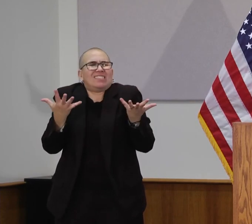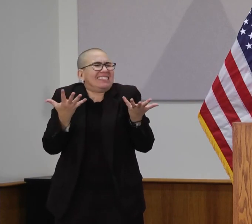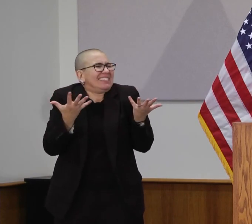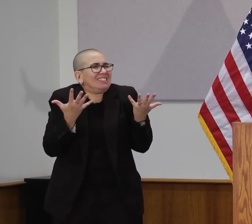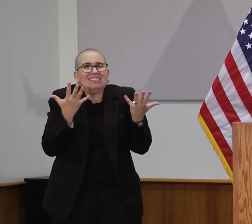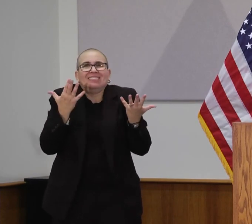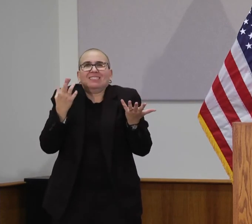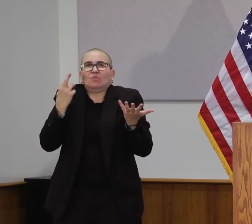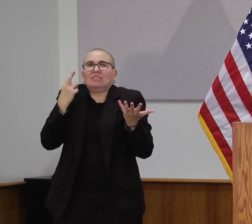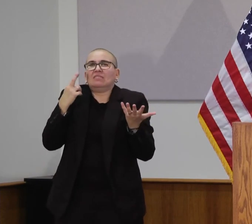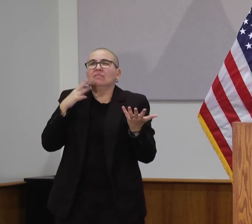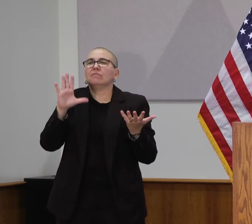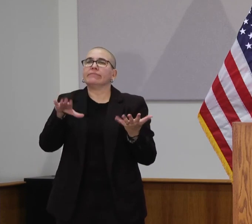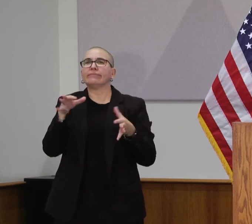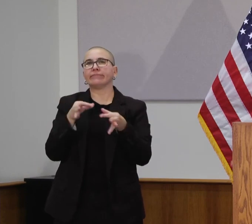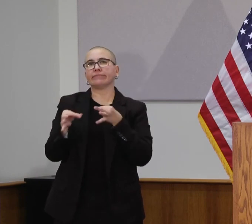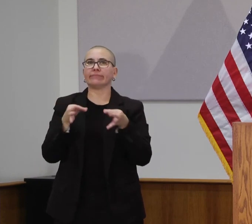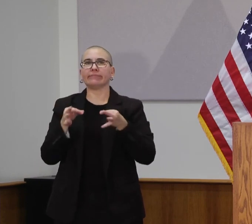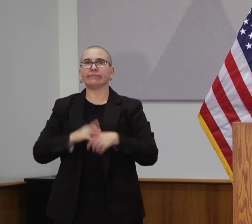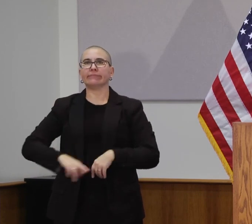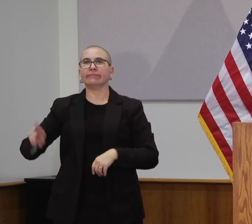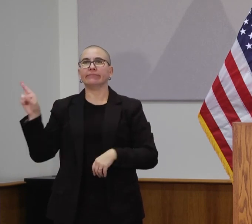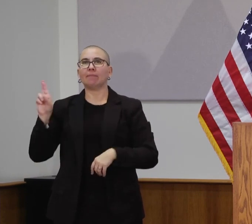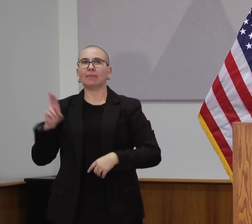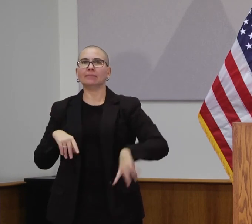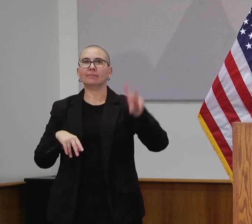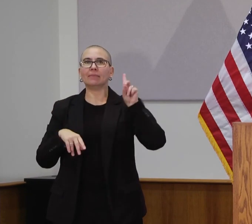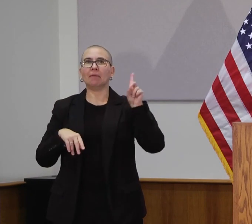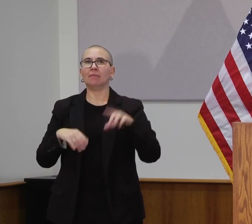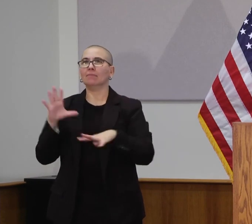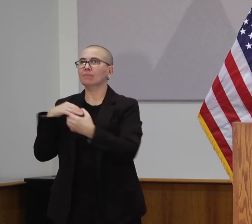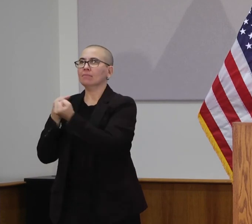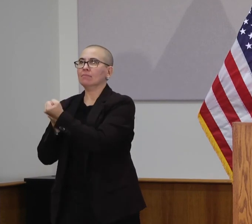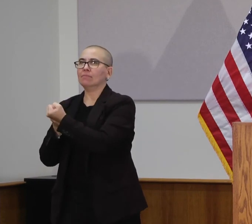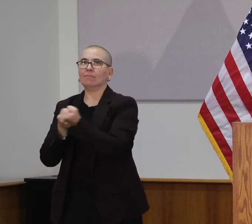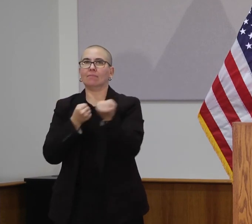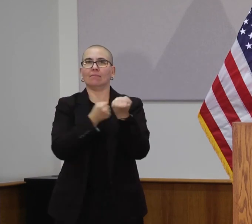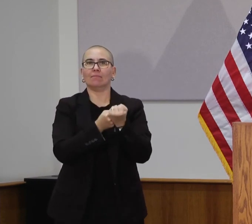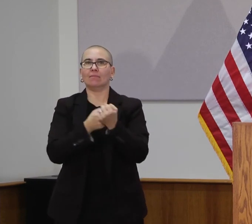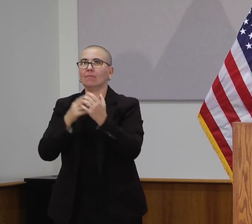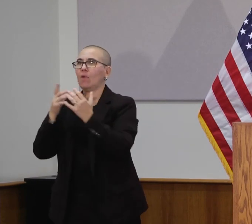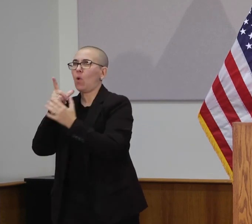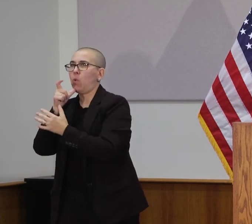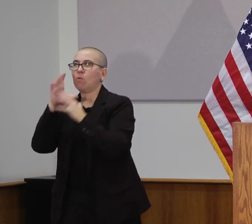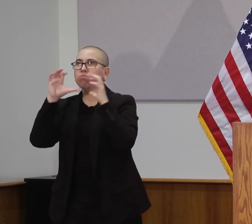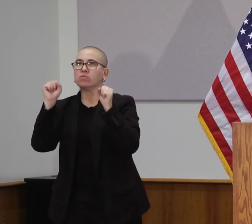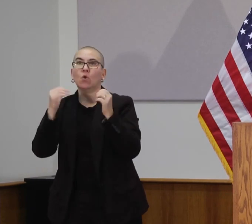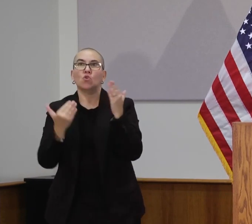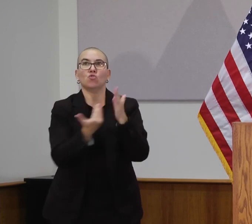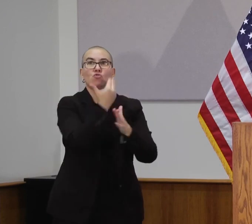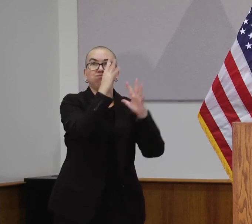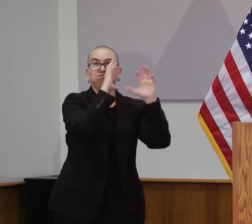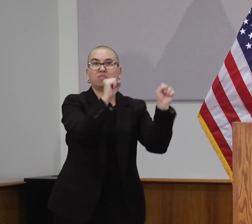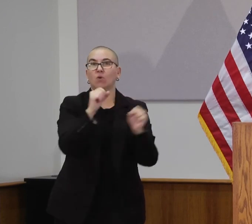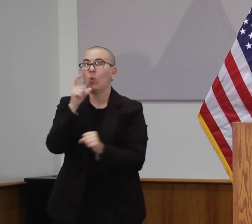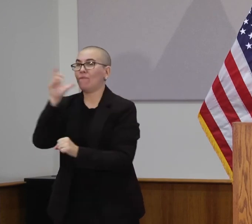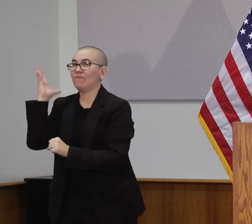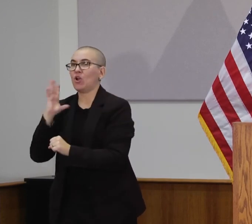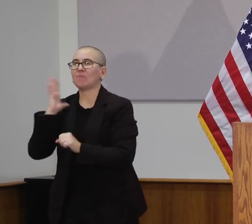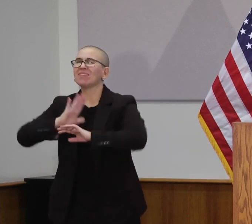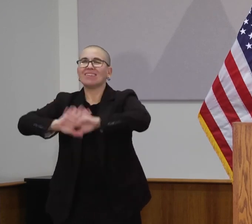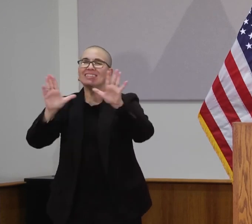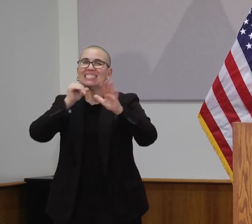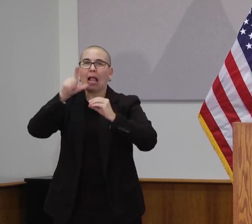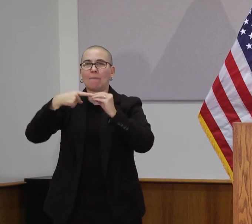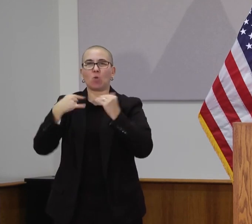of what's going on, that the focus right now needs to be, we have a crisis on our doorstep. It is going to happen.